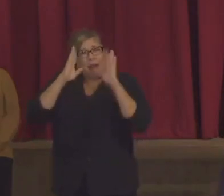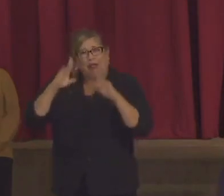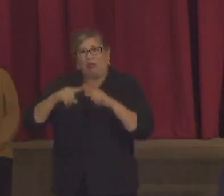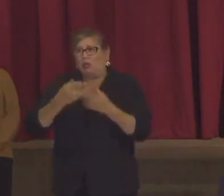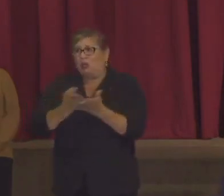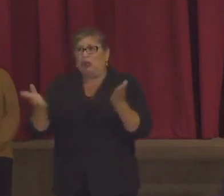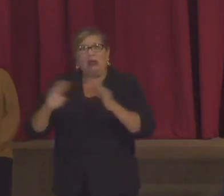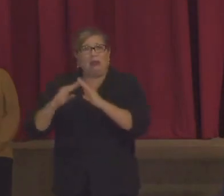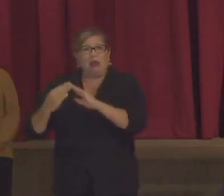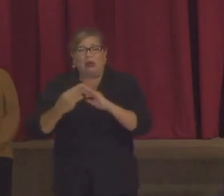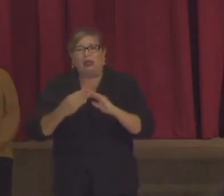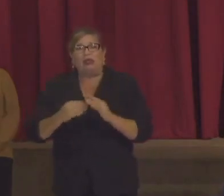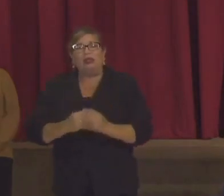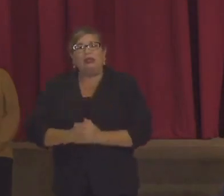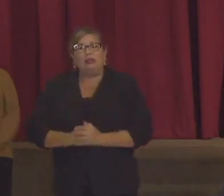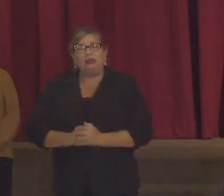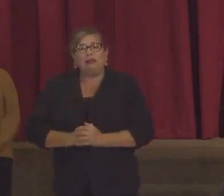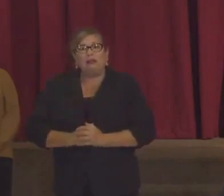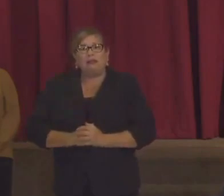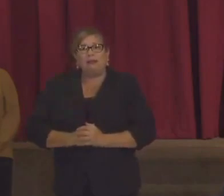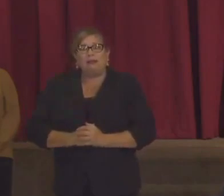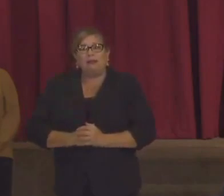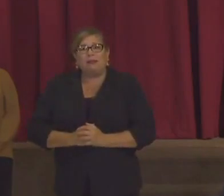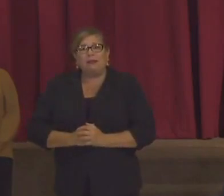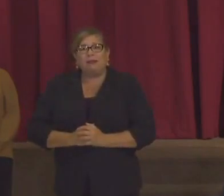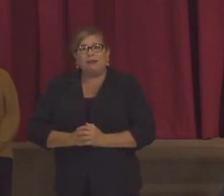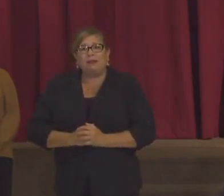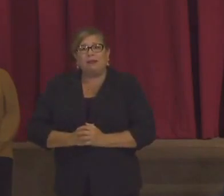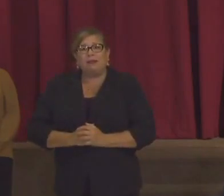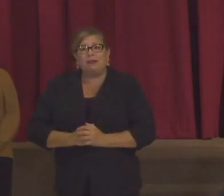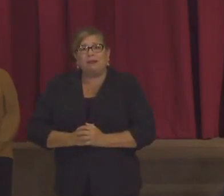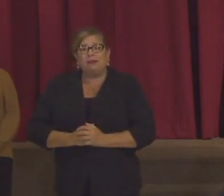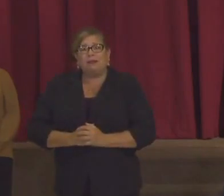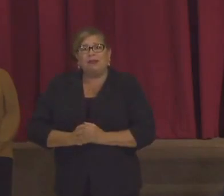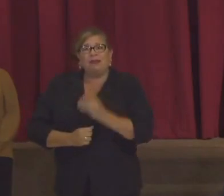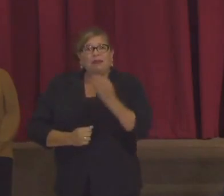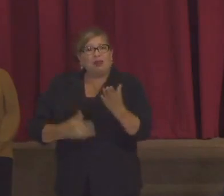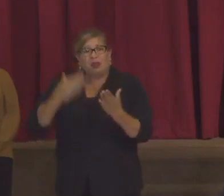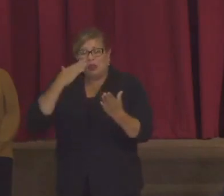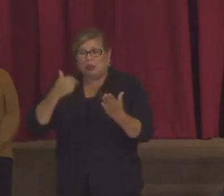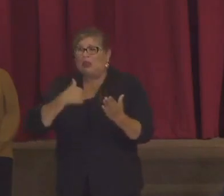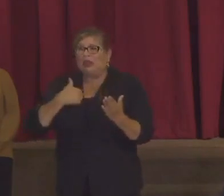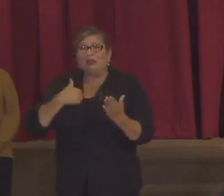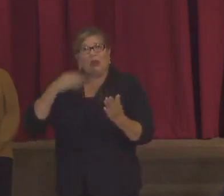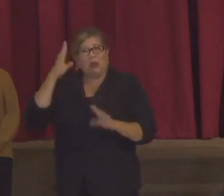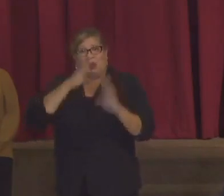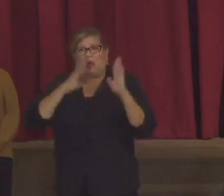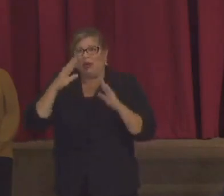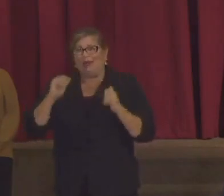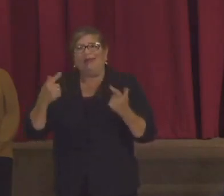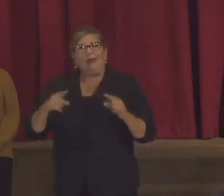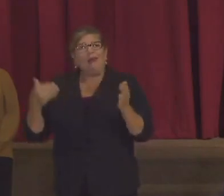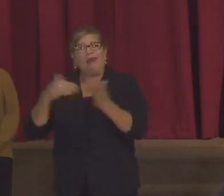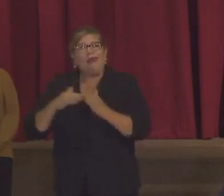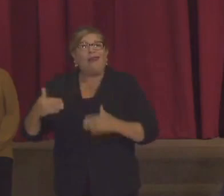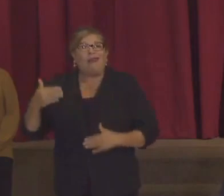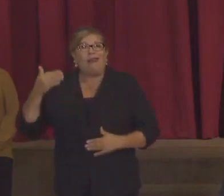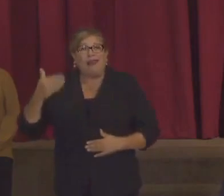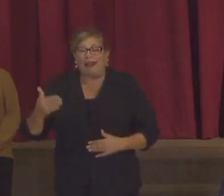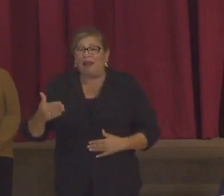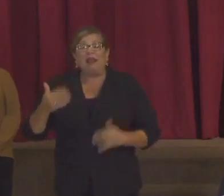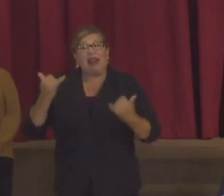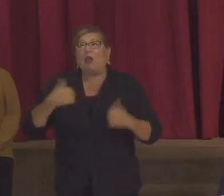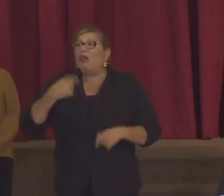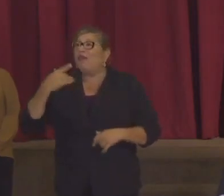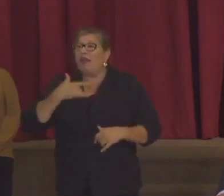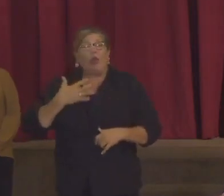know many Americans fear, that we could be back in that moment. Every moment when you're in it feels like it's a different